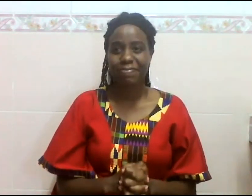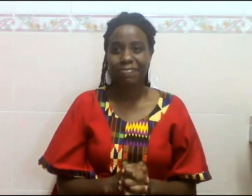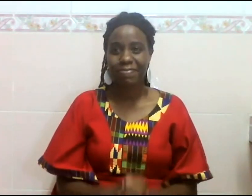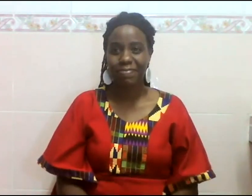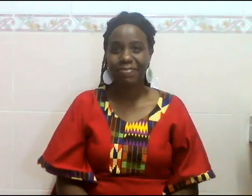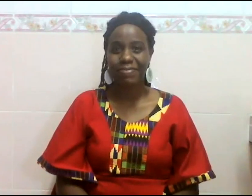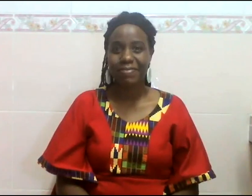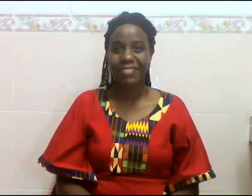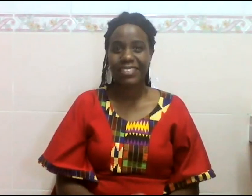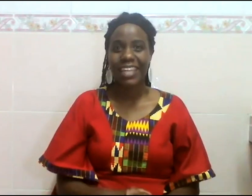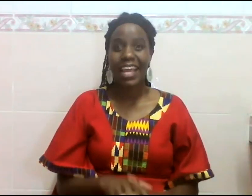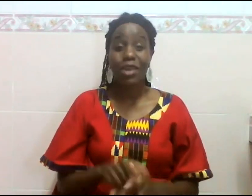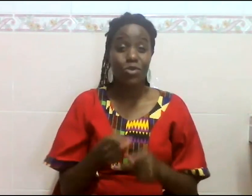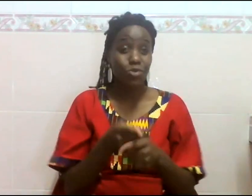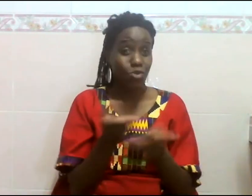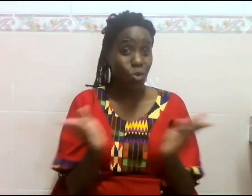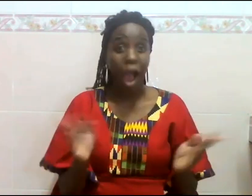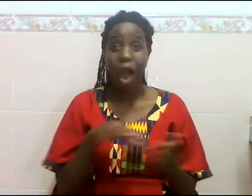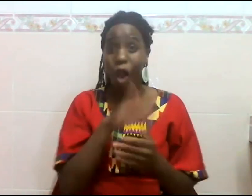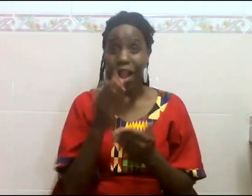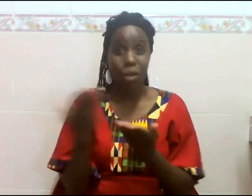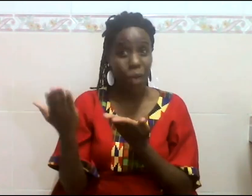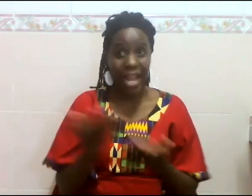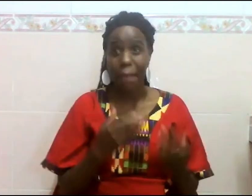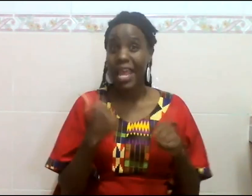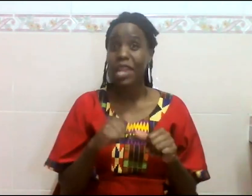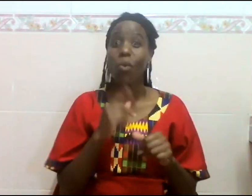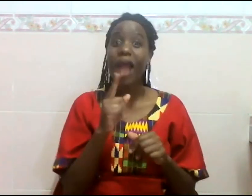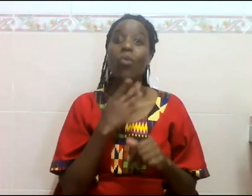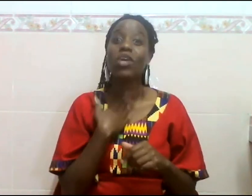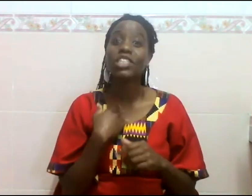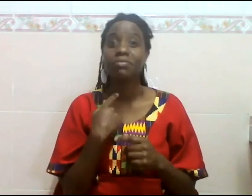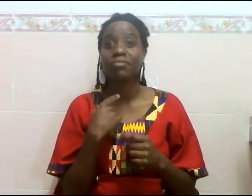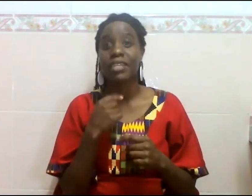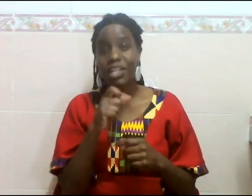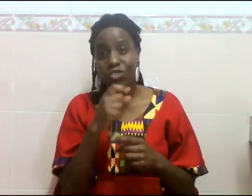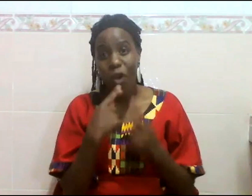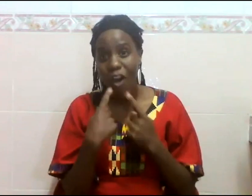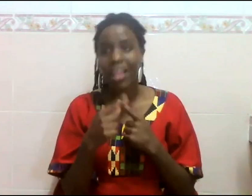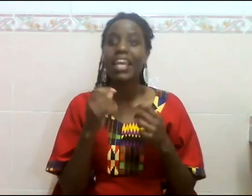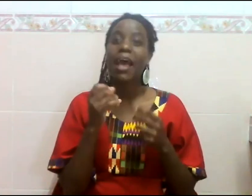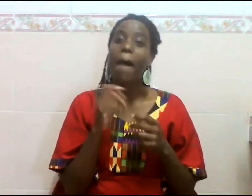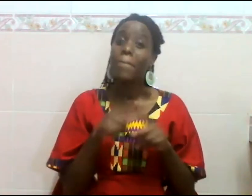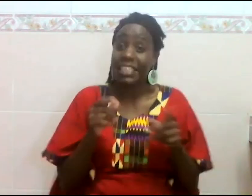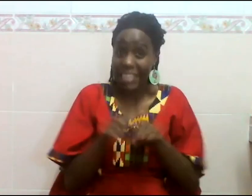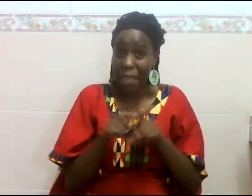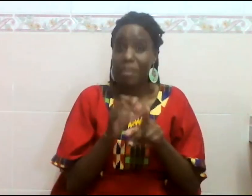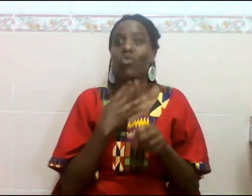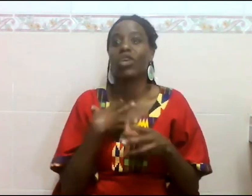You're all welcome, anyone, to unmute and still talk, but also if you need to leave, we also understand.